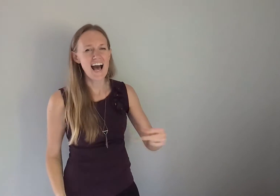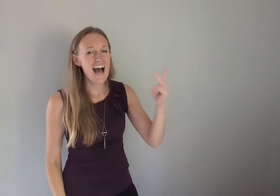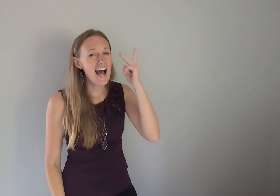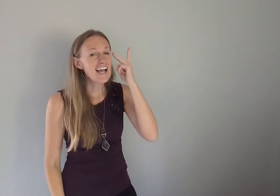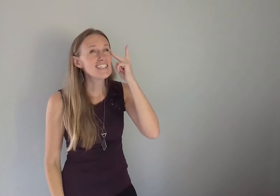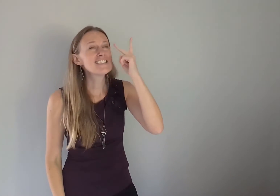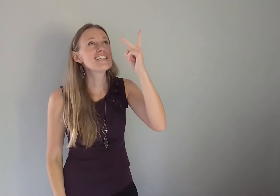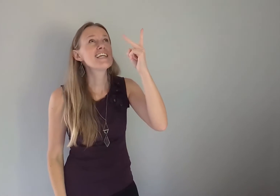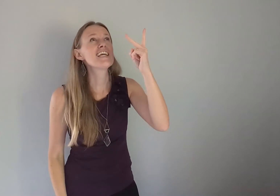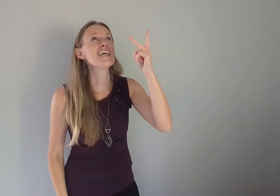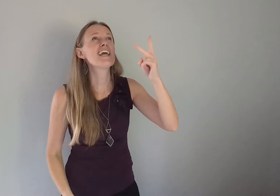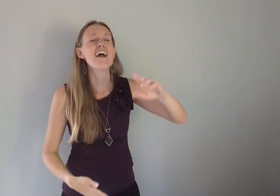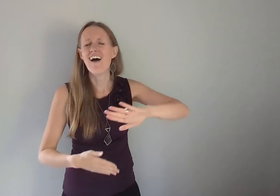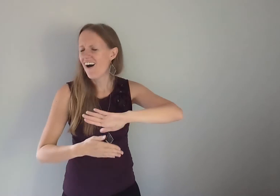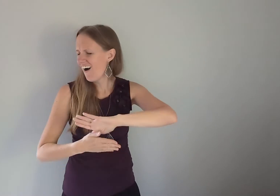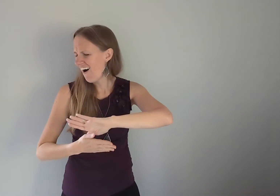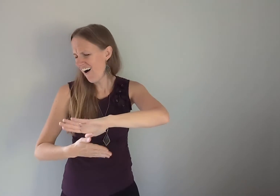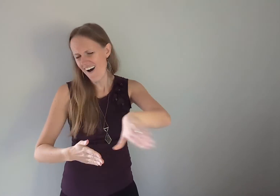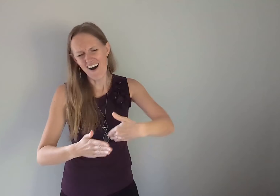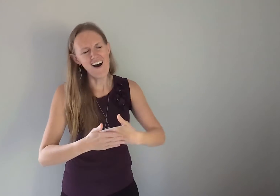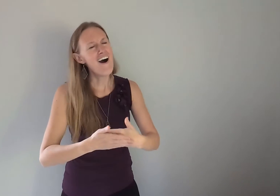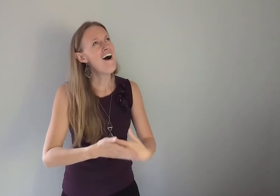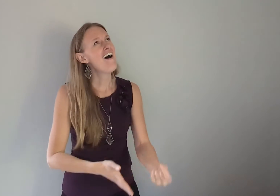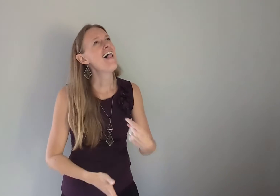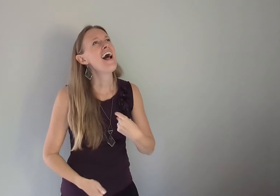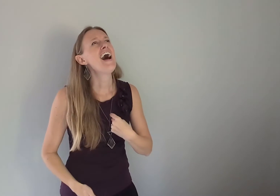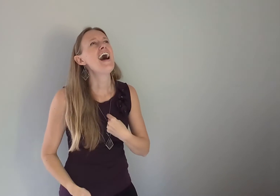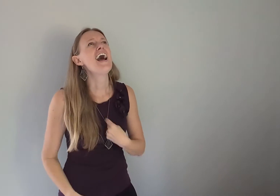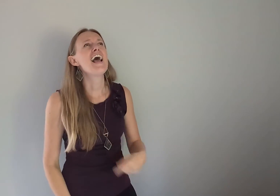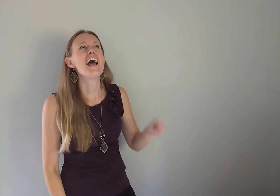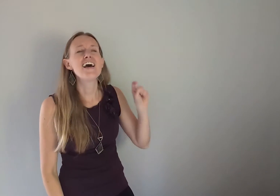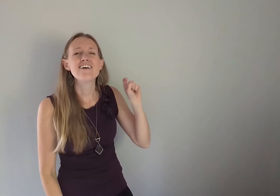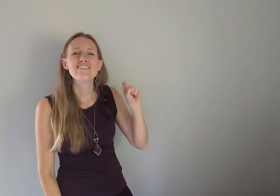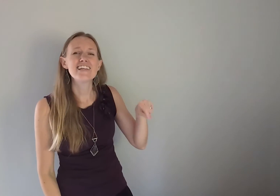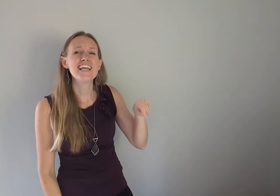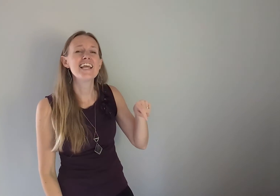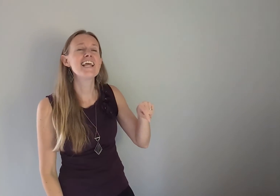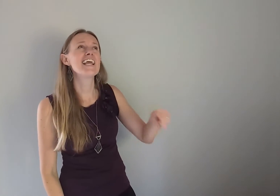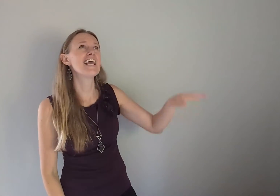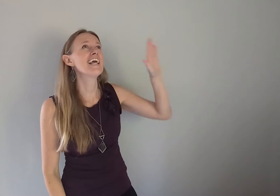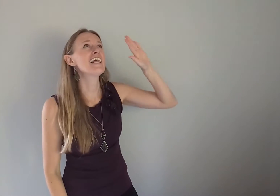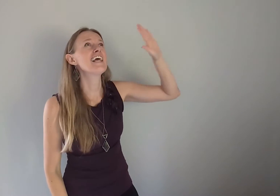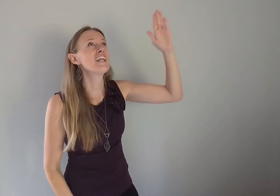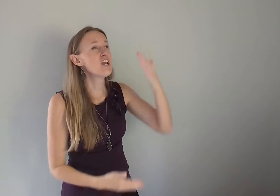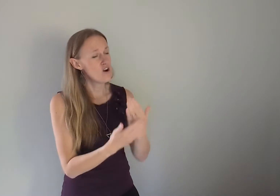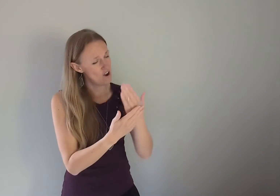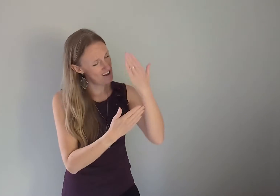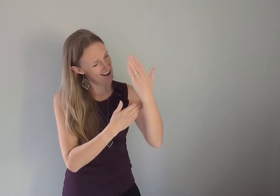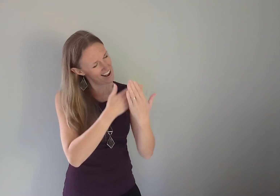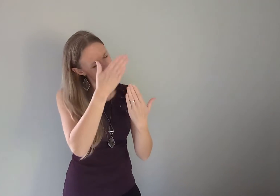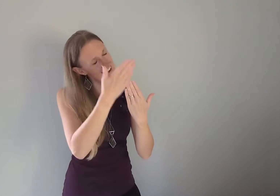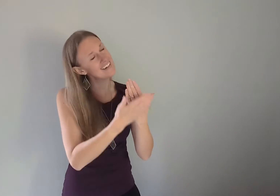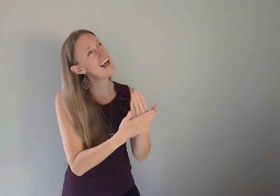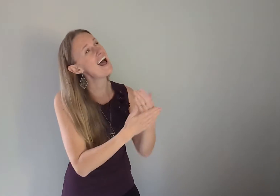I see. All I have needed, thy hand hath